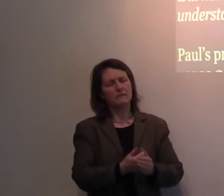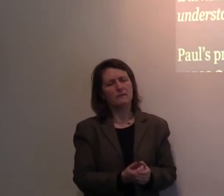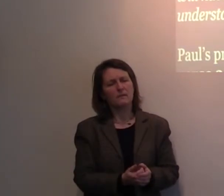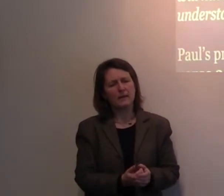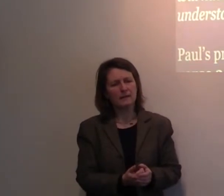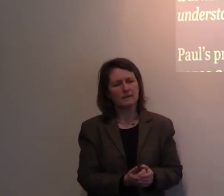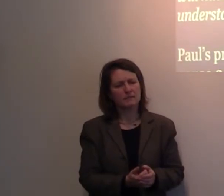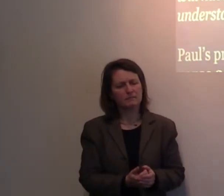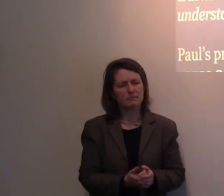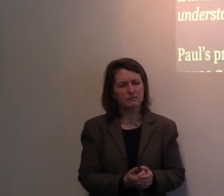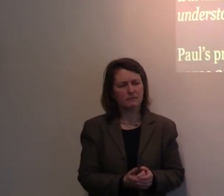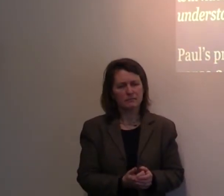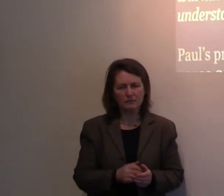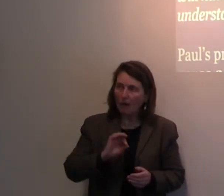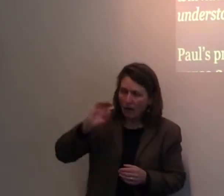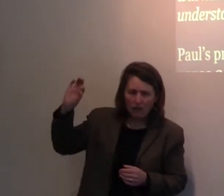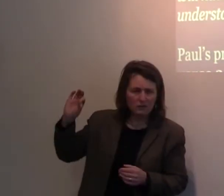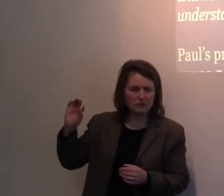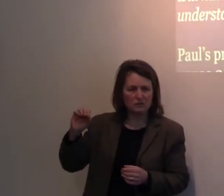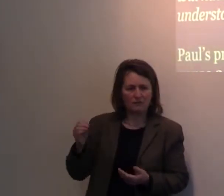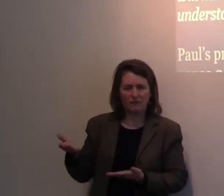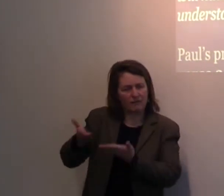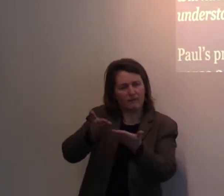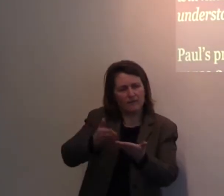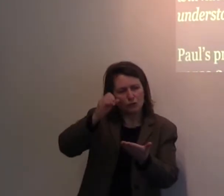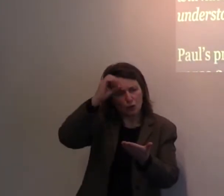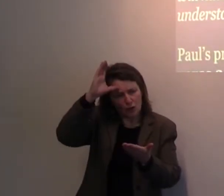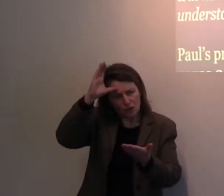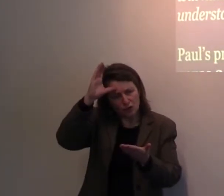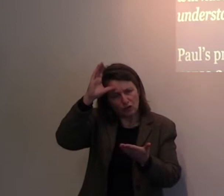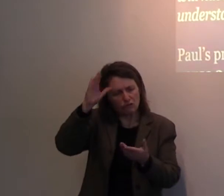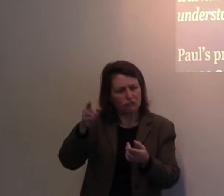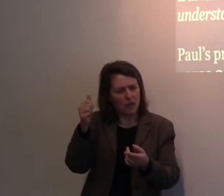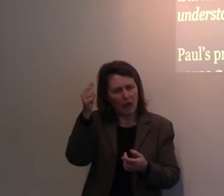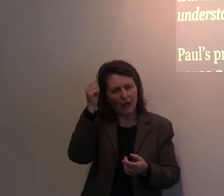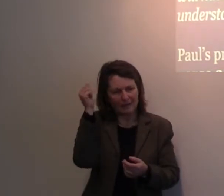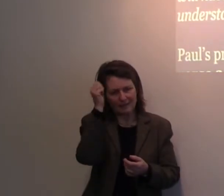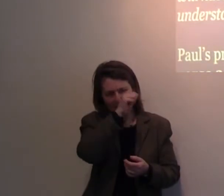that you will have knowledge and understanding with your love.